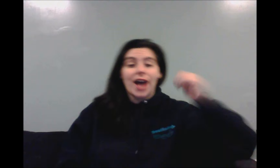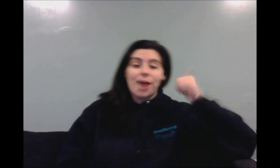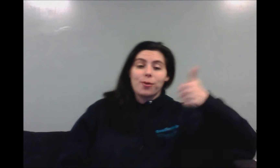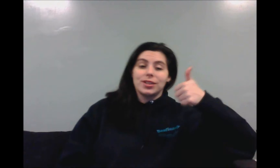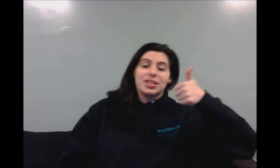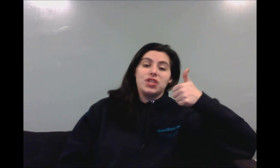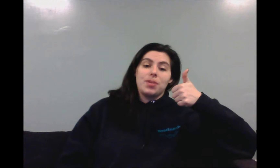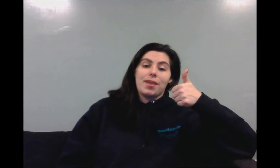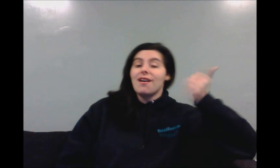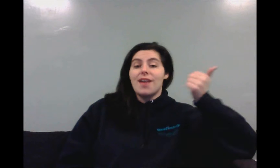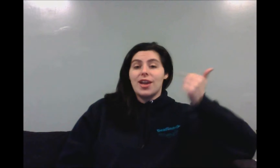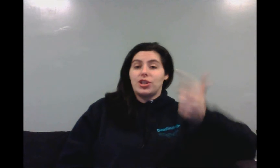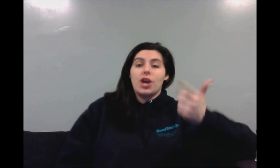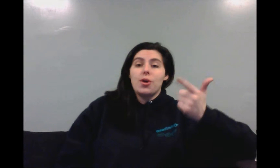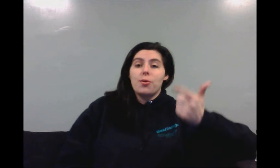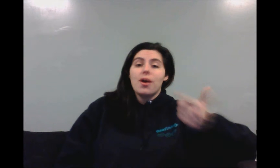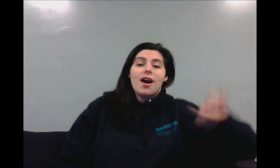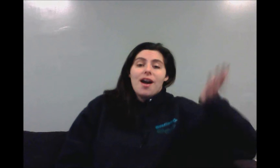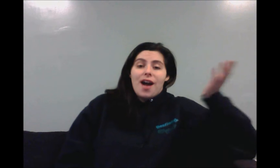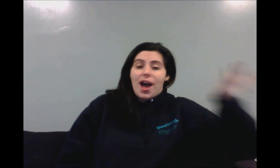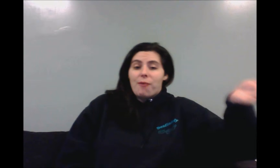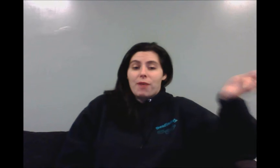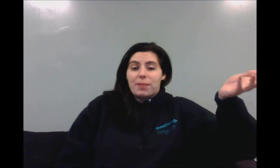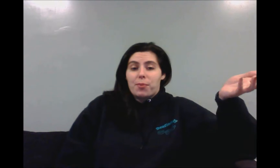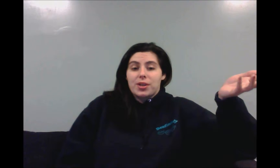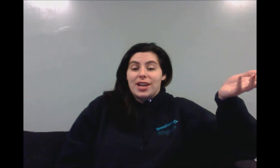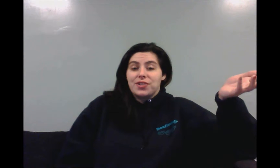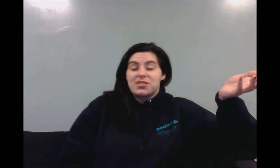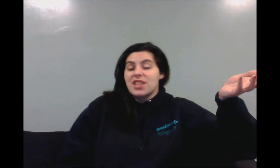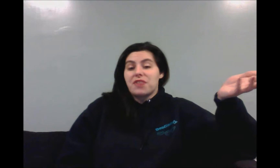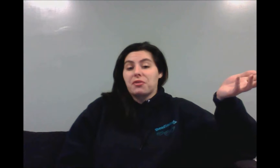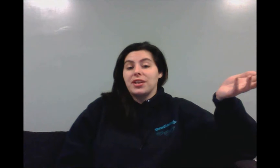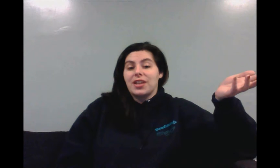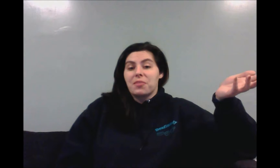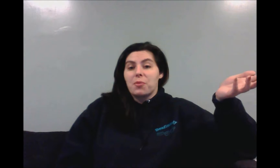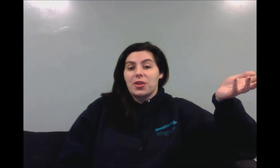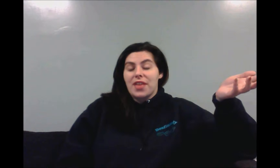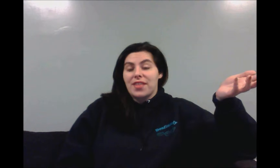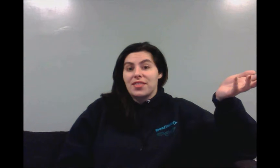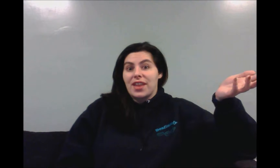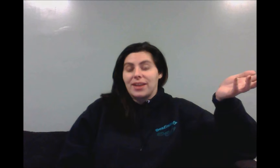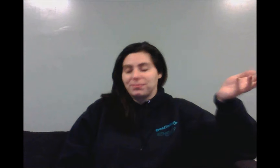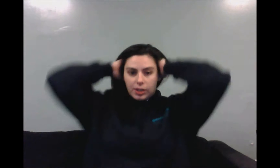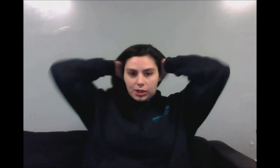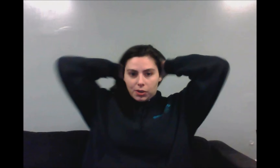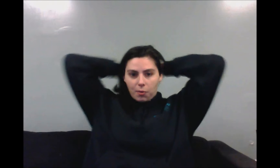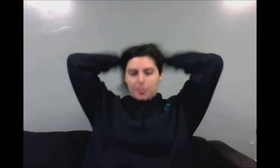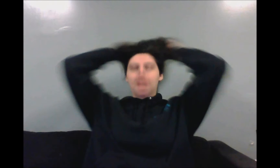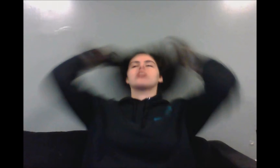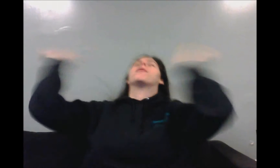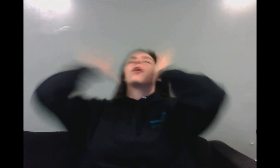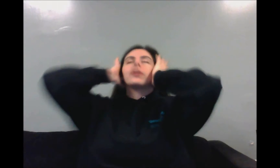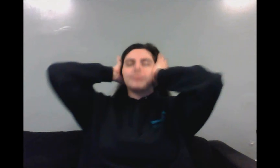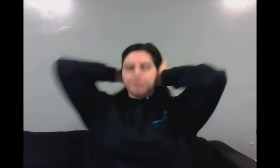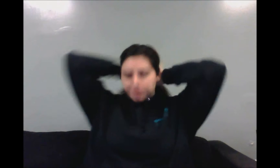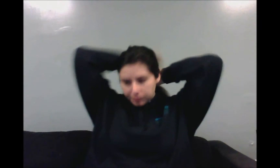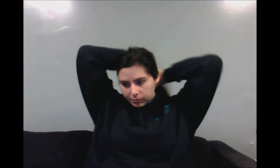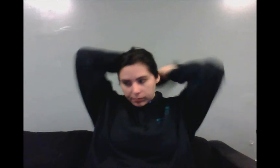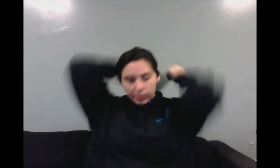want to see Jimmy, and two, I wanted pork sliders. There's really nothing more to that than that. When we get to the bar,